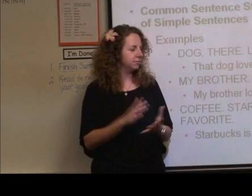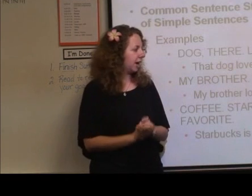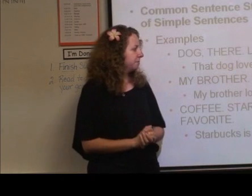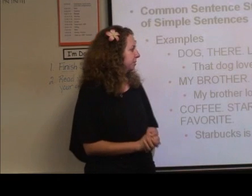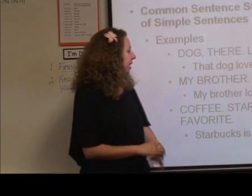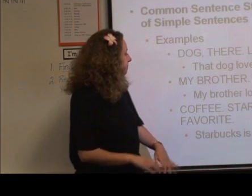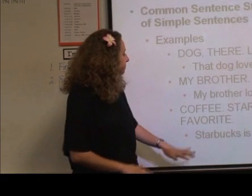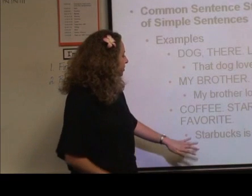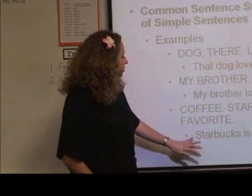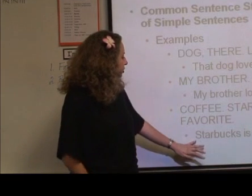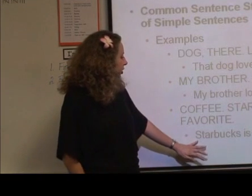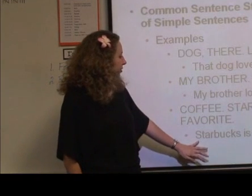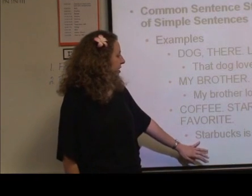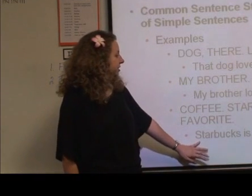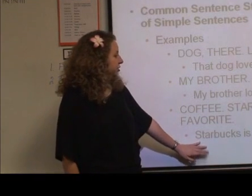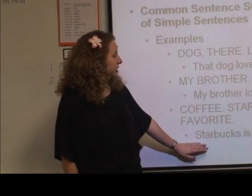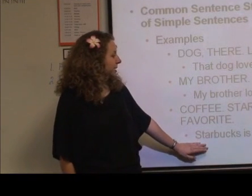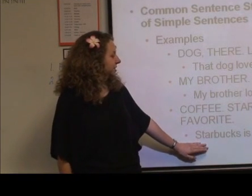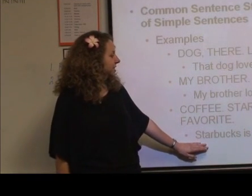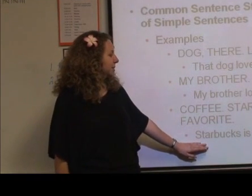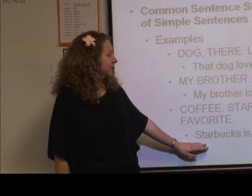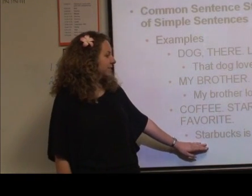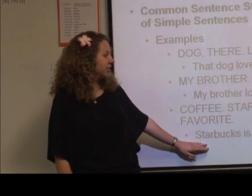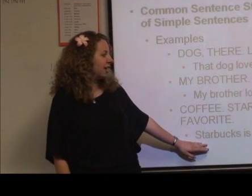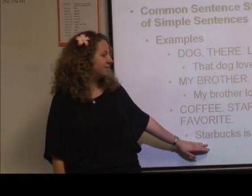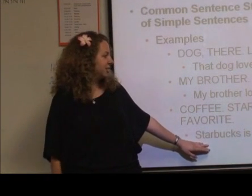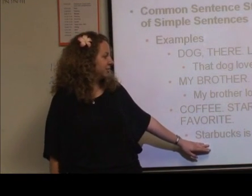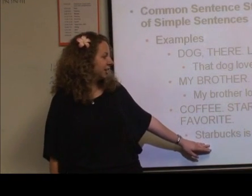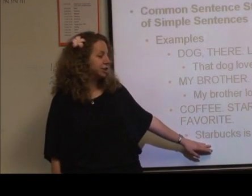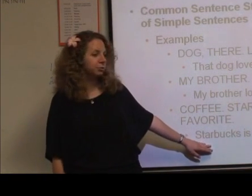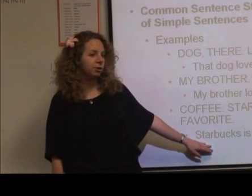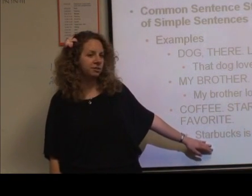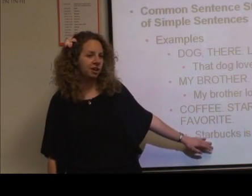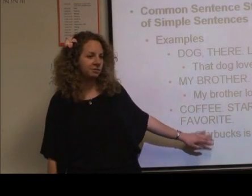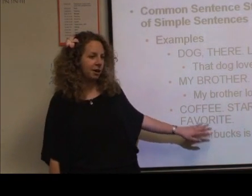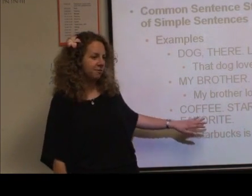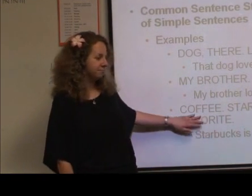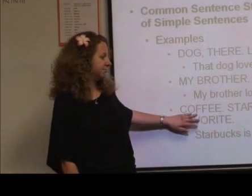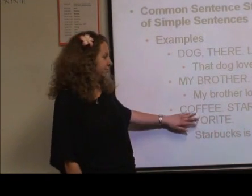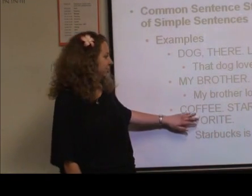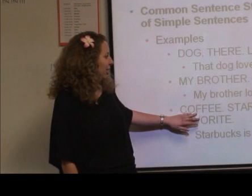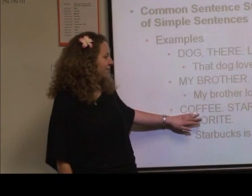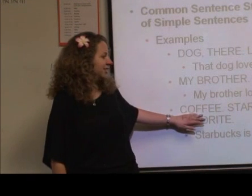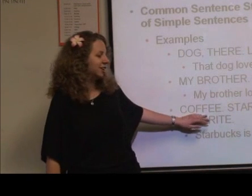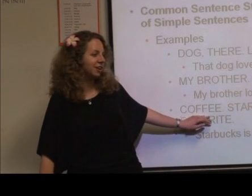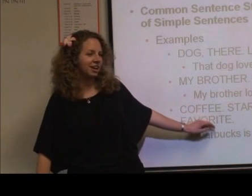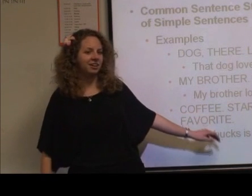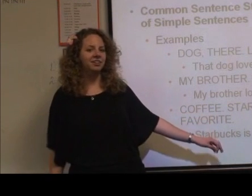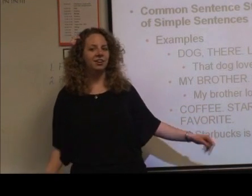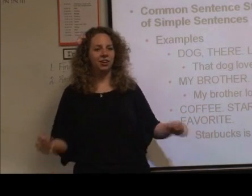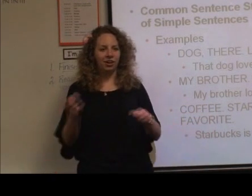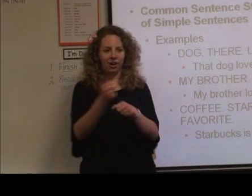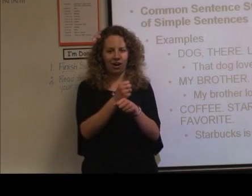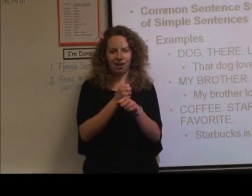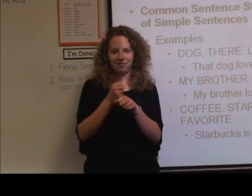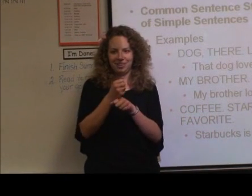that. Okay, so Starbucks is my favorite coffee. Okay, so what are we talking about? Coffee. Okay,